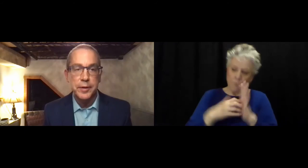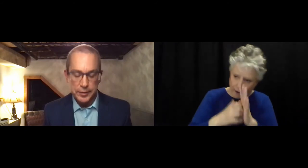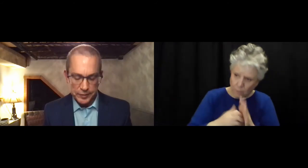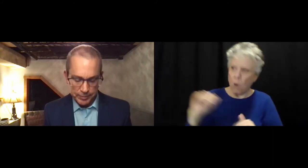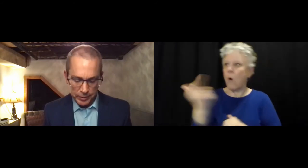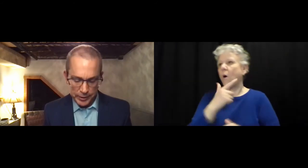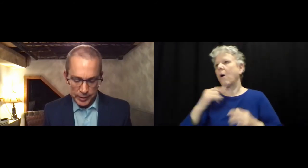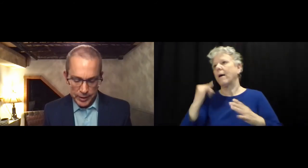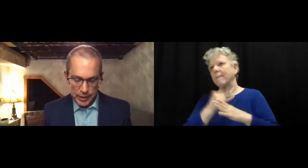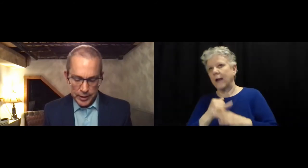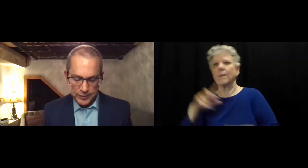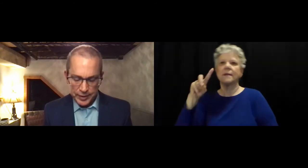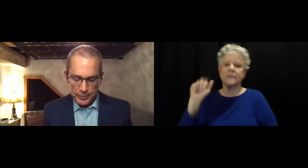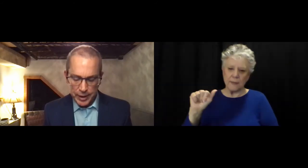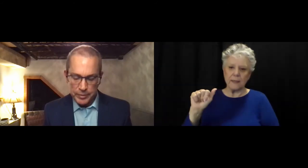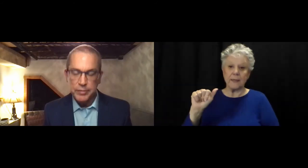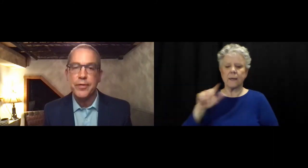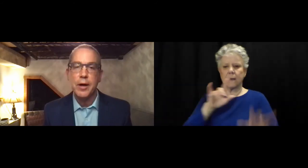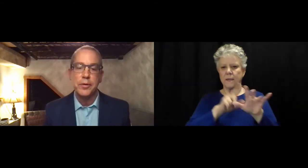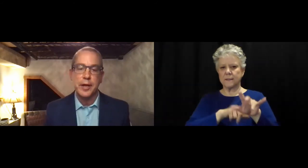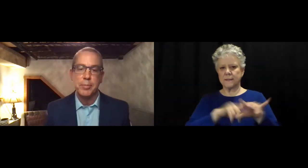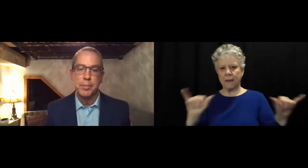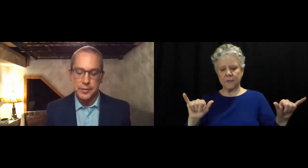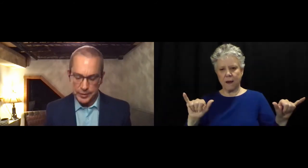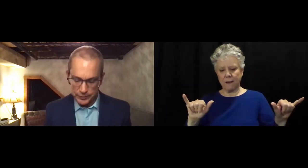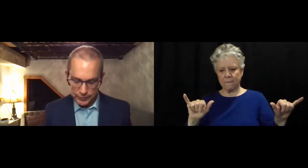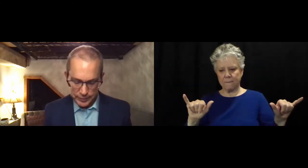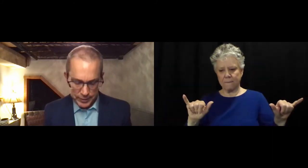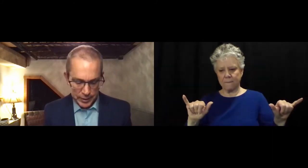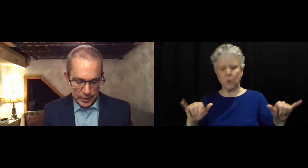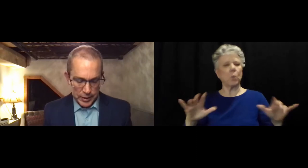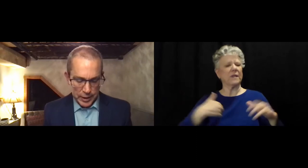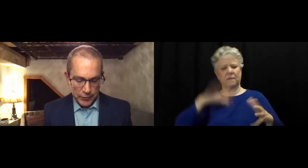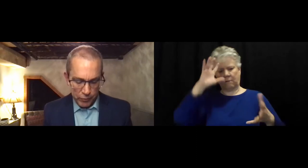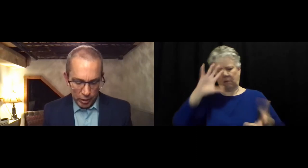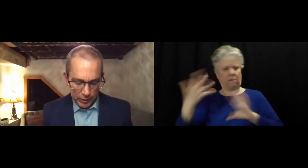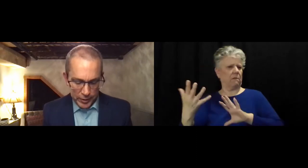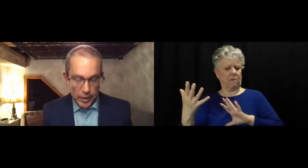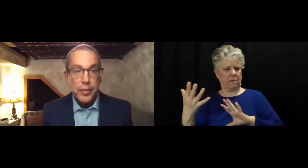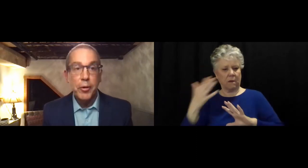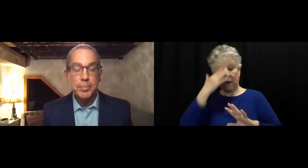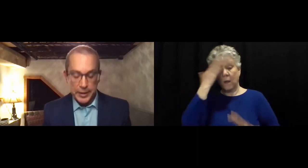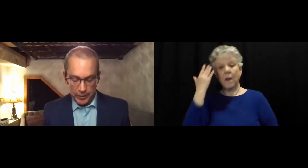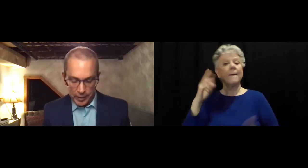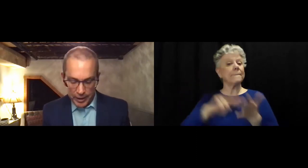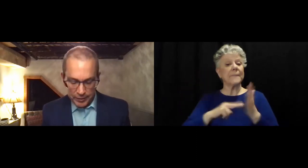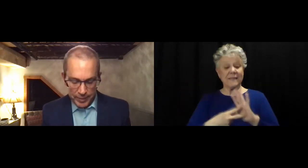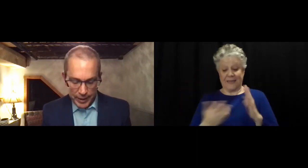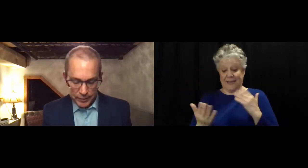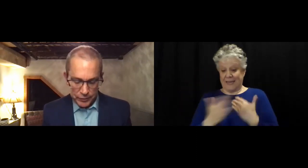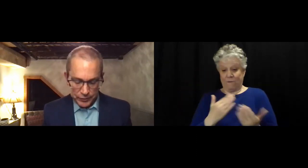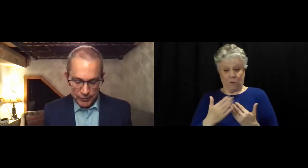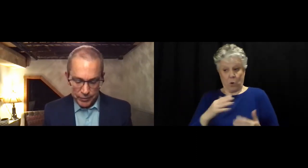impairment, disability, at the same time confound and perplex us. After all, though it be the lot